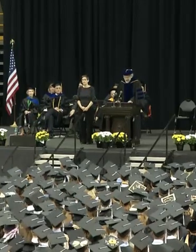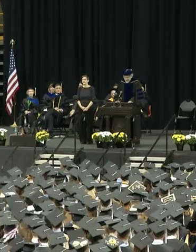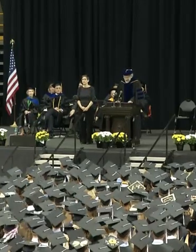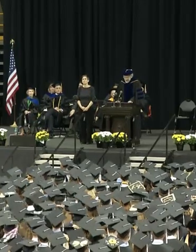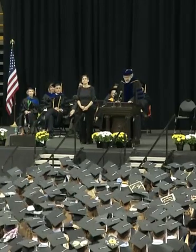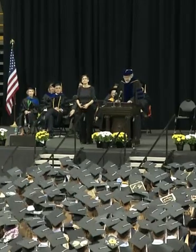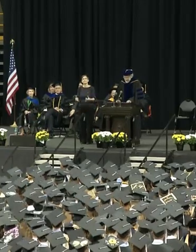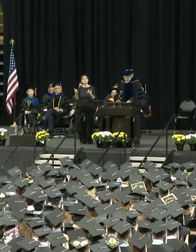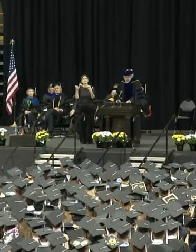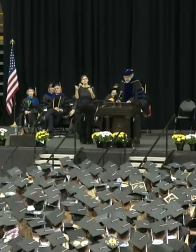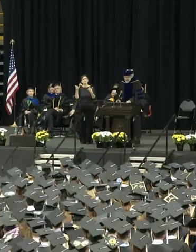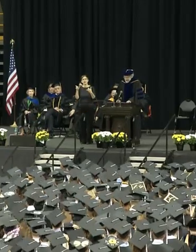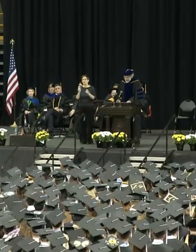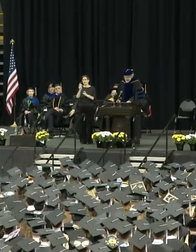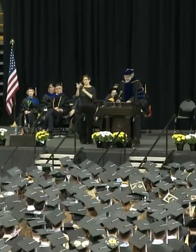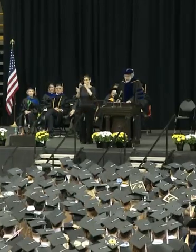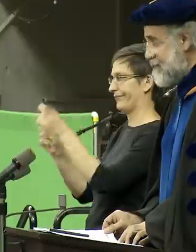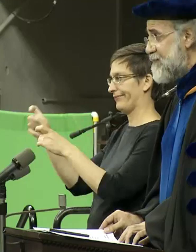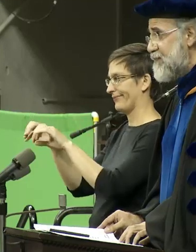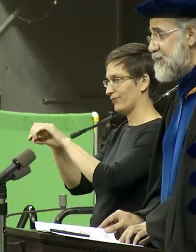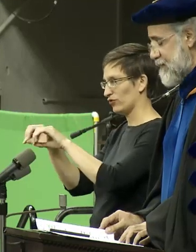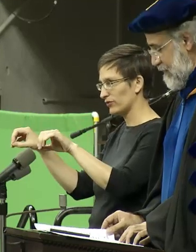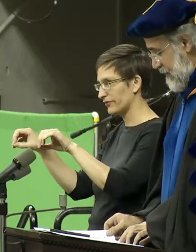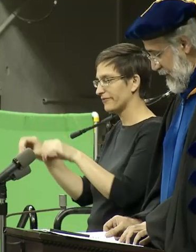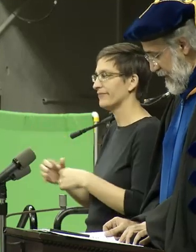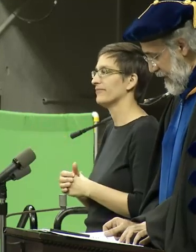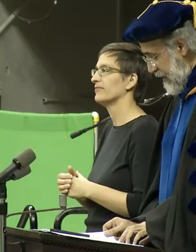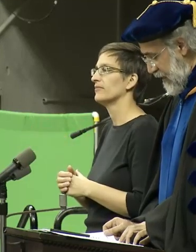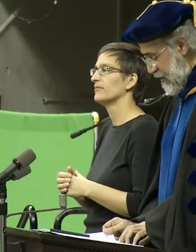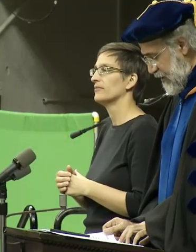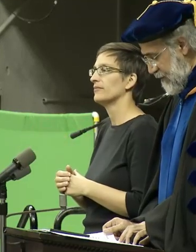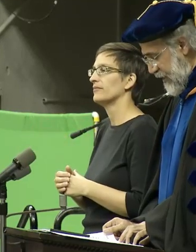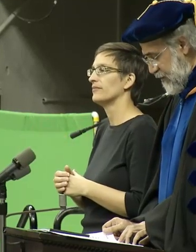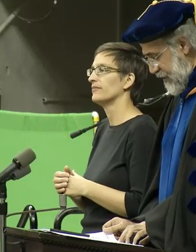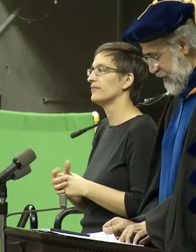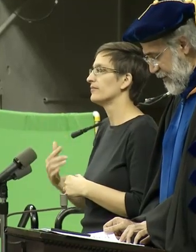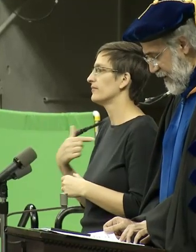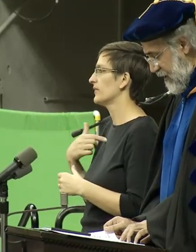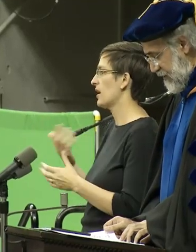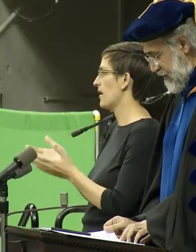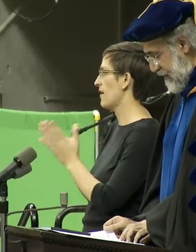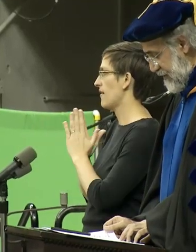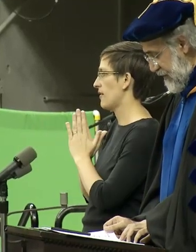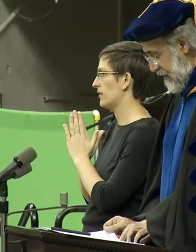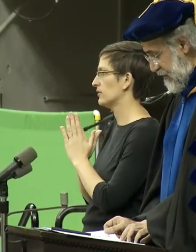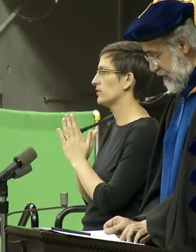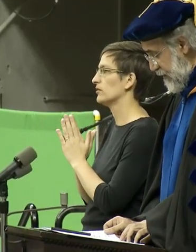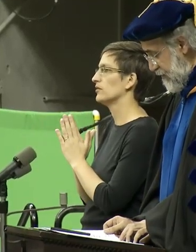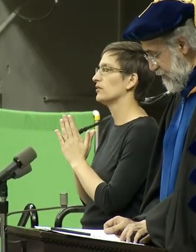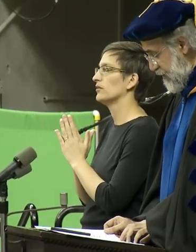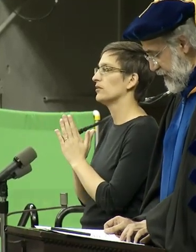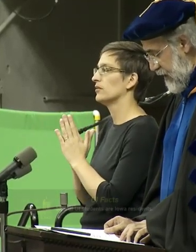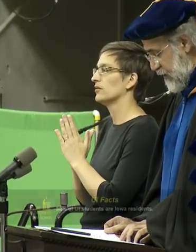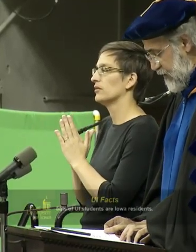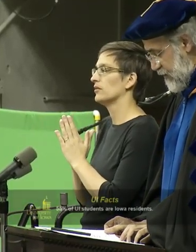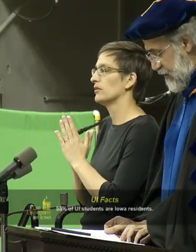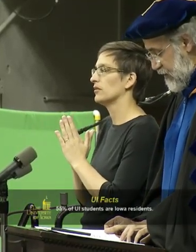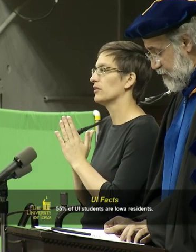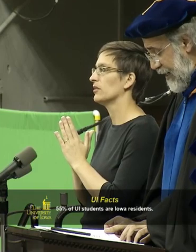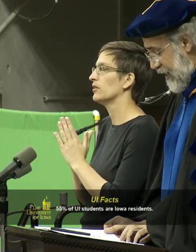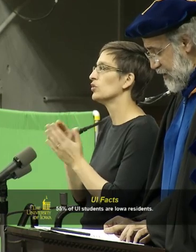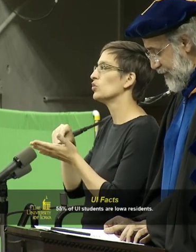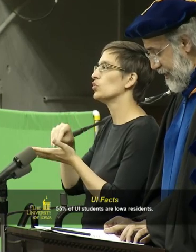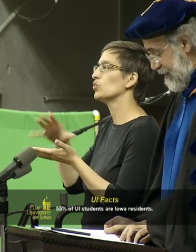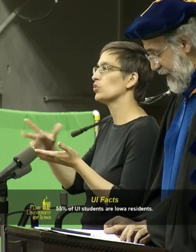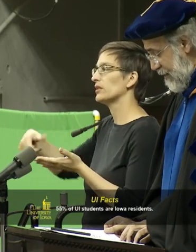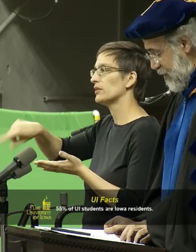We come now to the conferring of degrees. I ask the graduate liberal arts and sciences and university college students